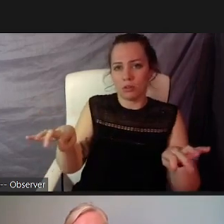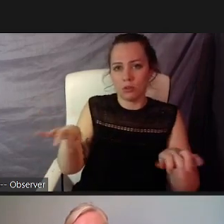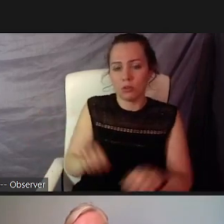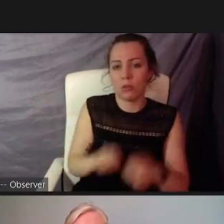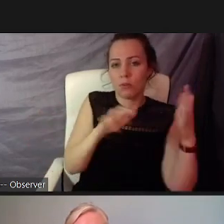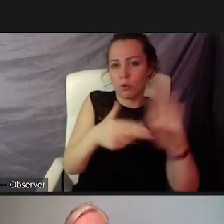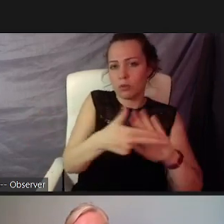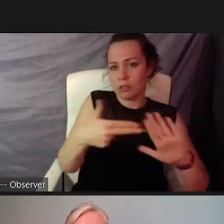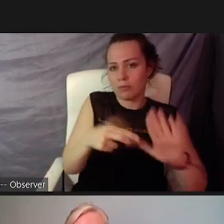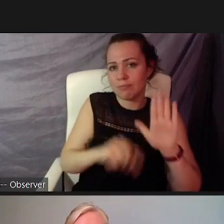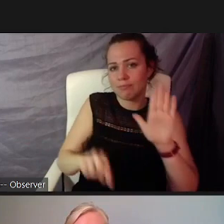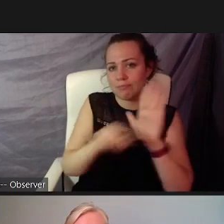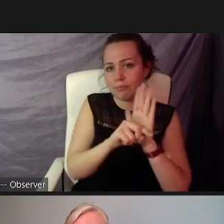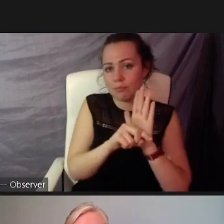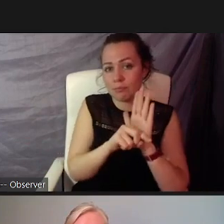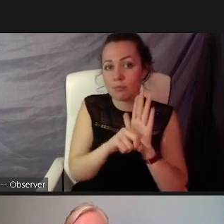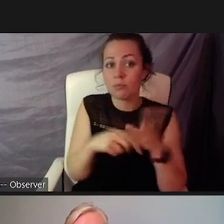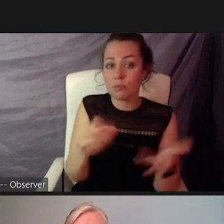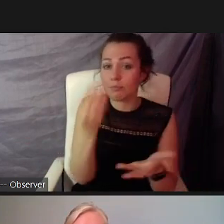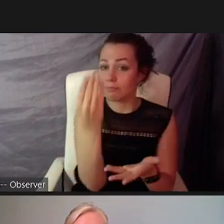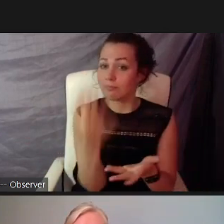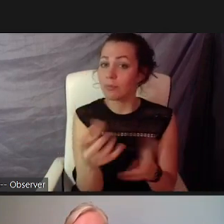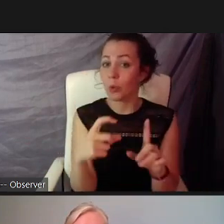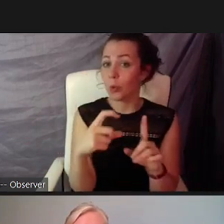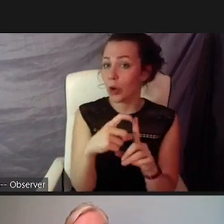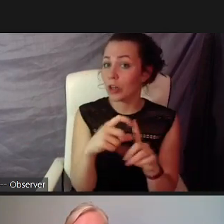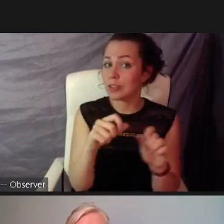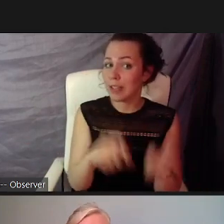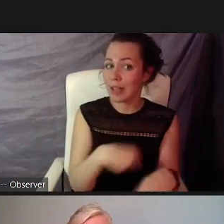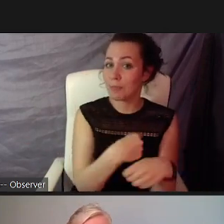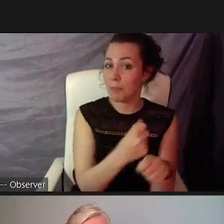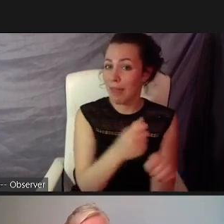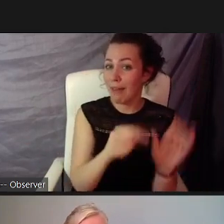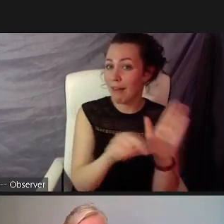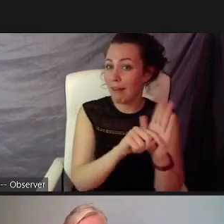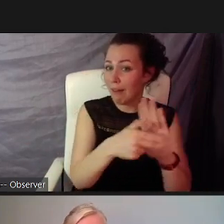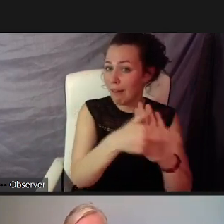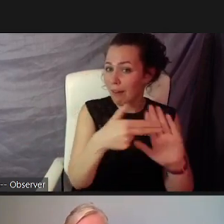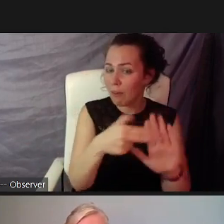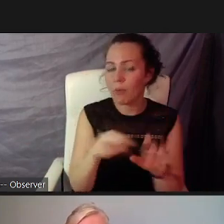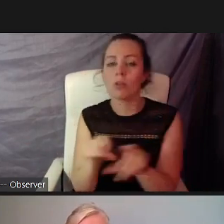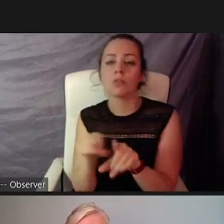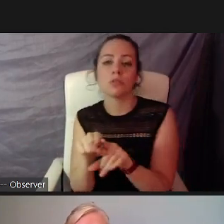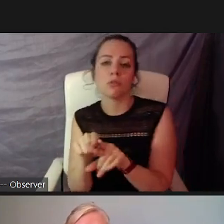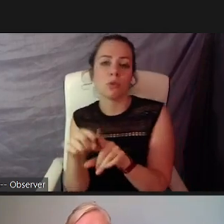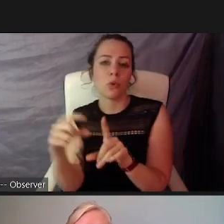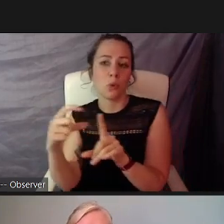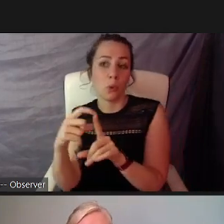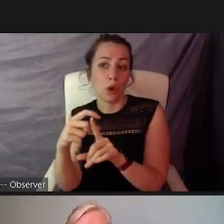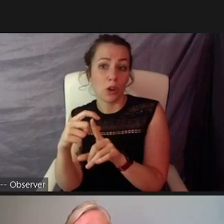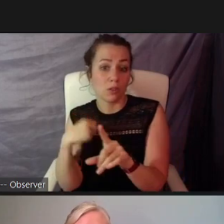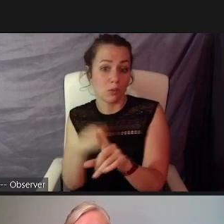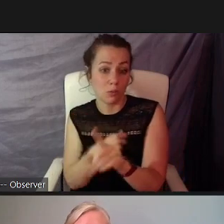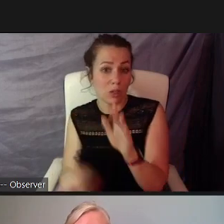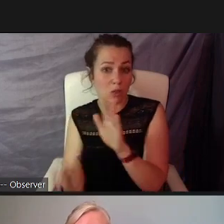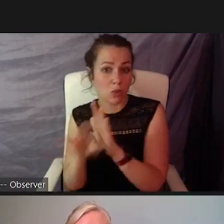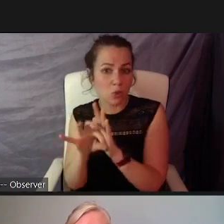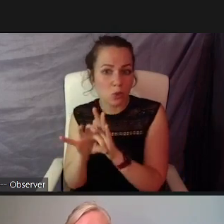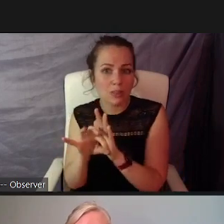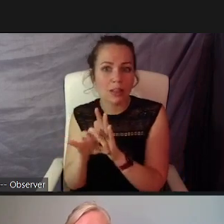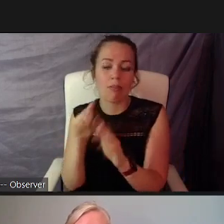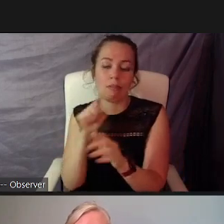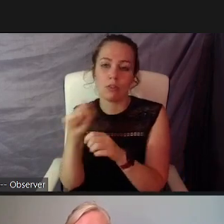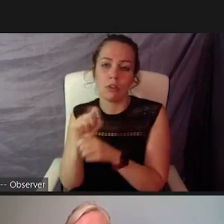So words are very powerful. Words can create stigma, but that also means that words and the words that we choose to use can